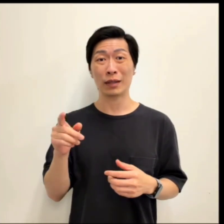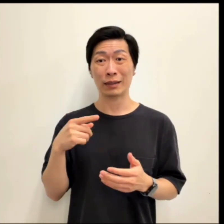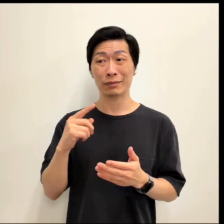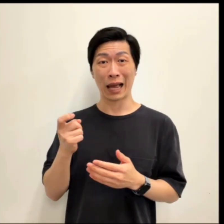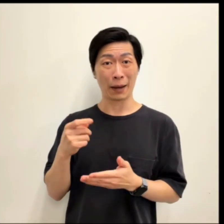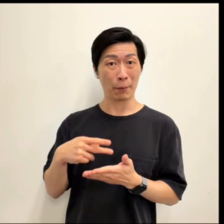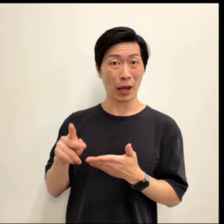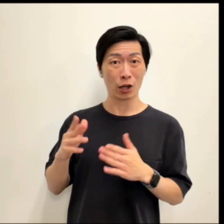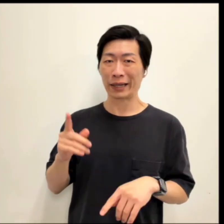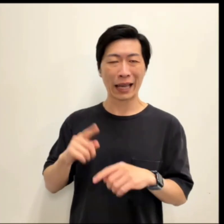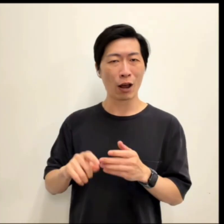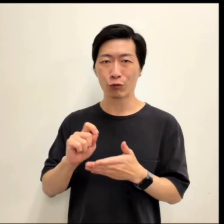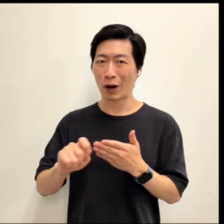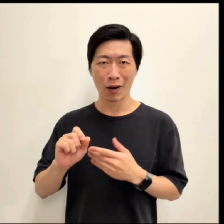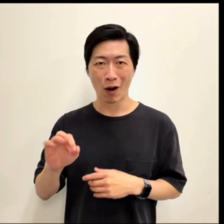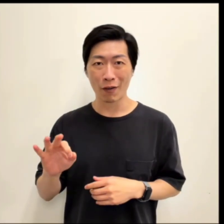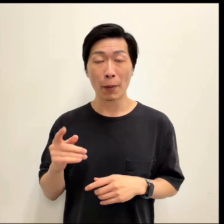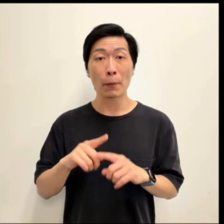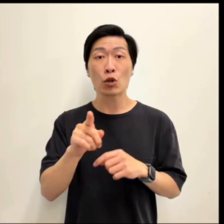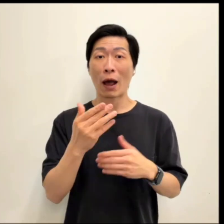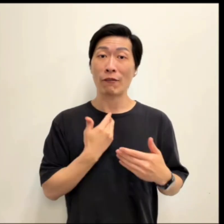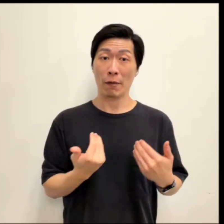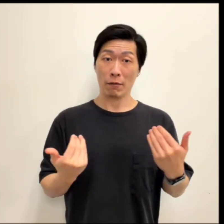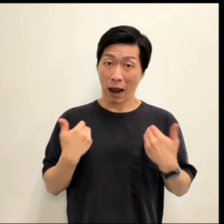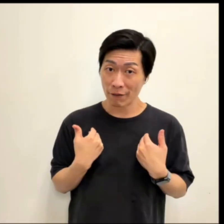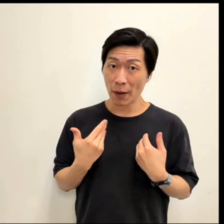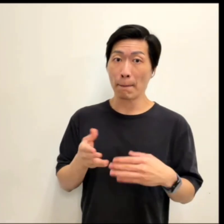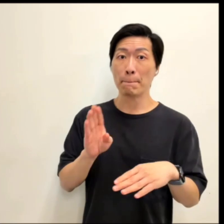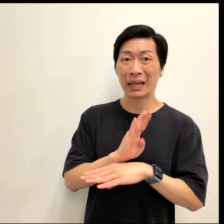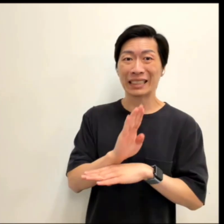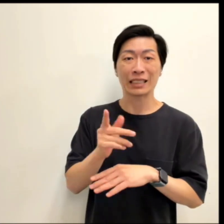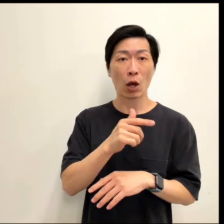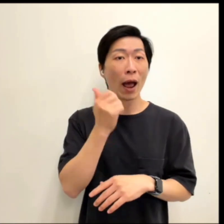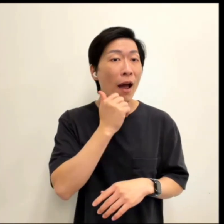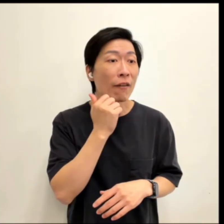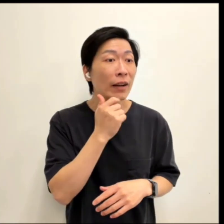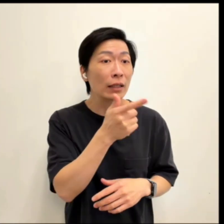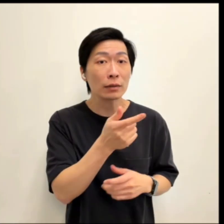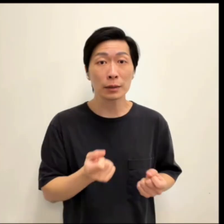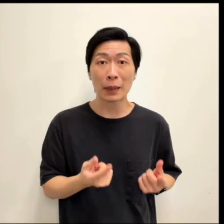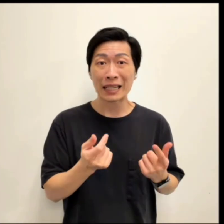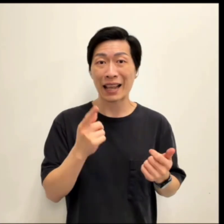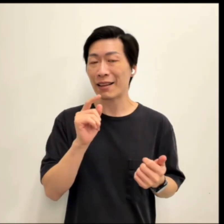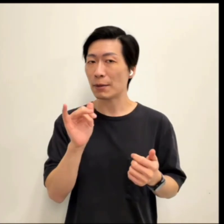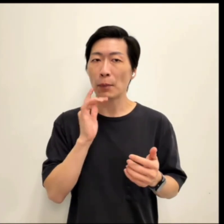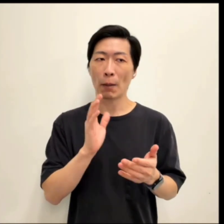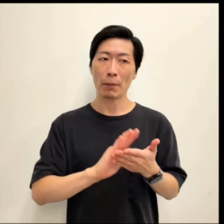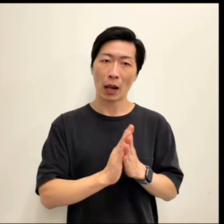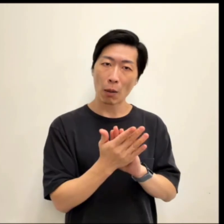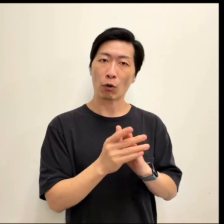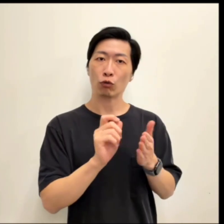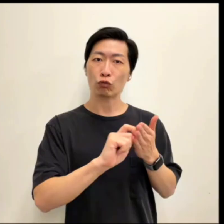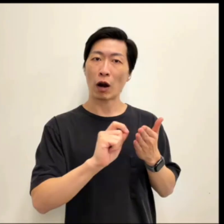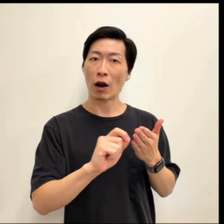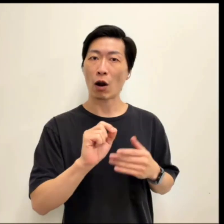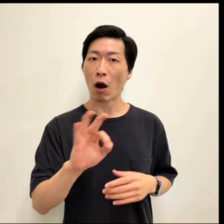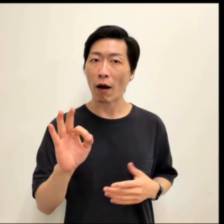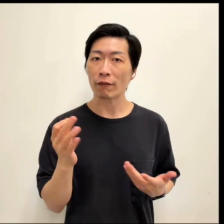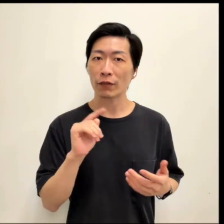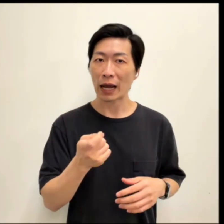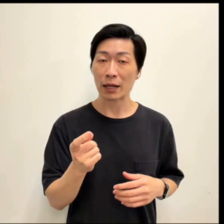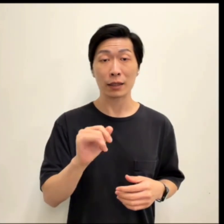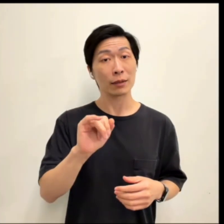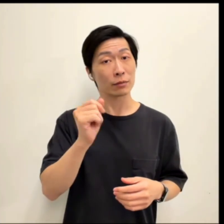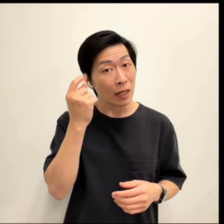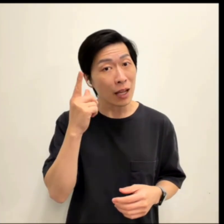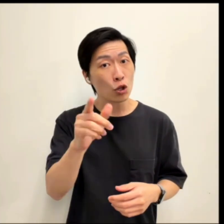issue is that W-2 taxpayers can't write any of that off. But as soon as you have a business on the tax returns, those everyday expenses become business write-offs for you every single